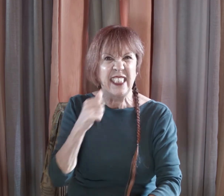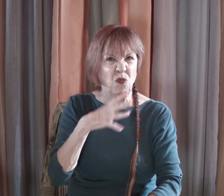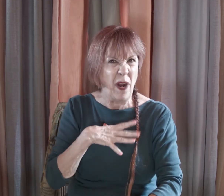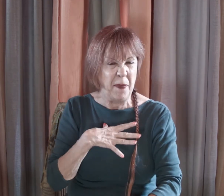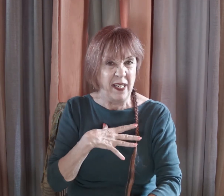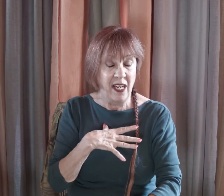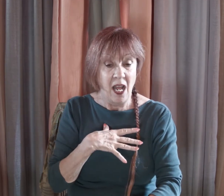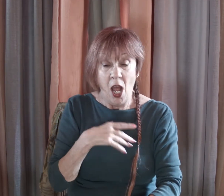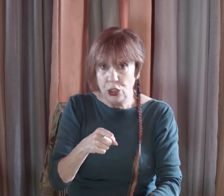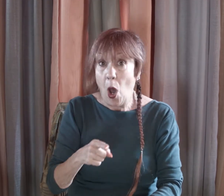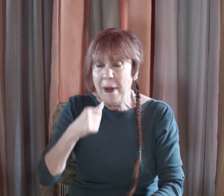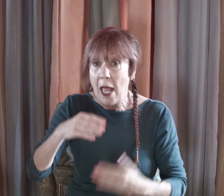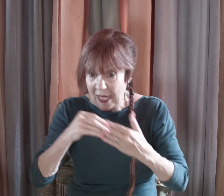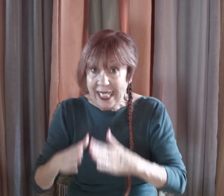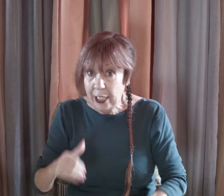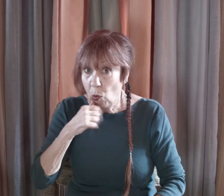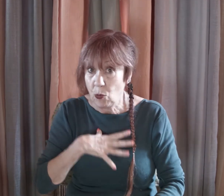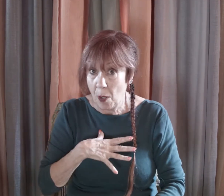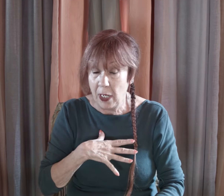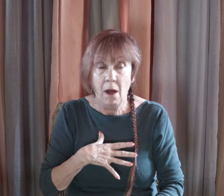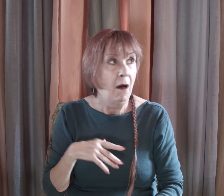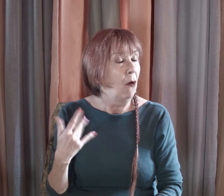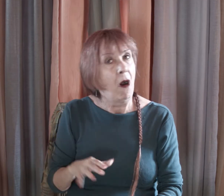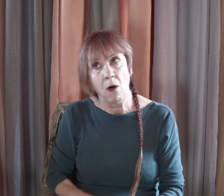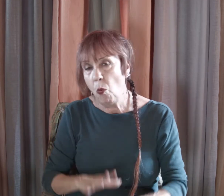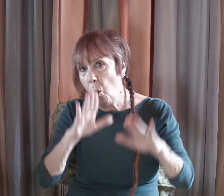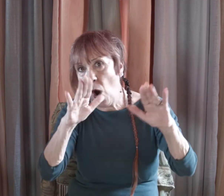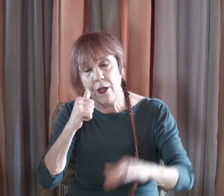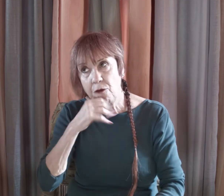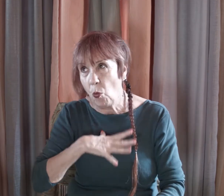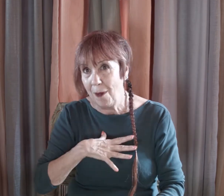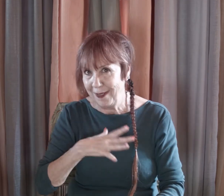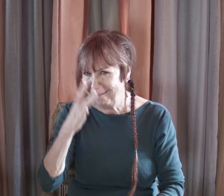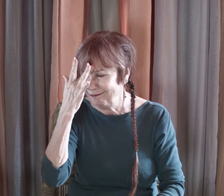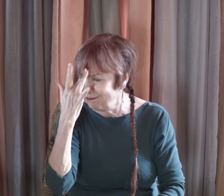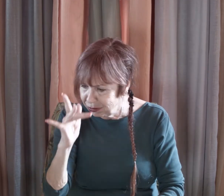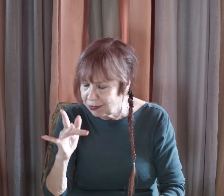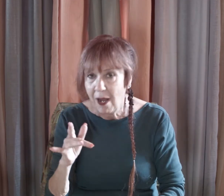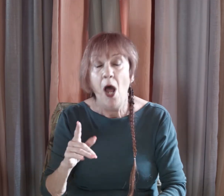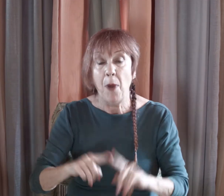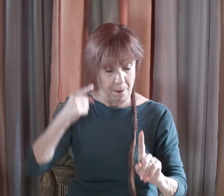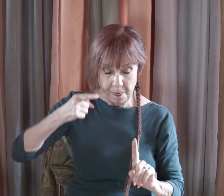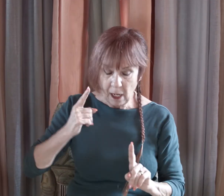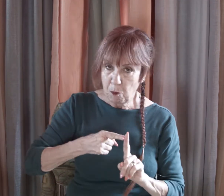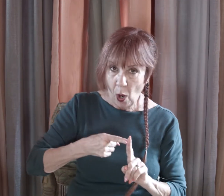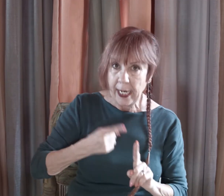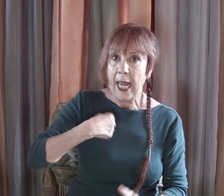a situation, even though the leader of this was a woman, a really dynamic and brilliant young strategist. But anyway, the point is